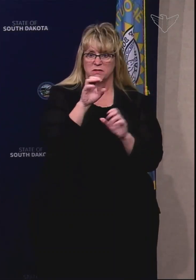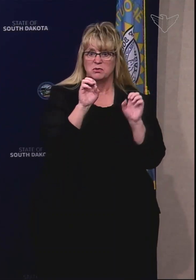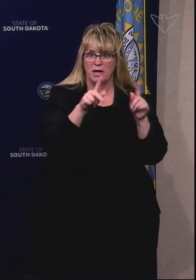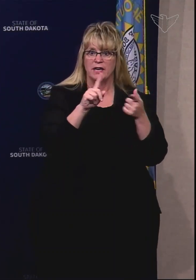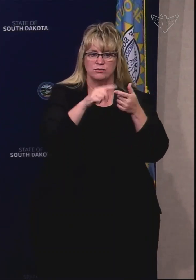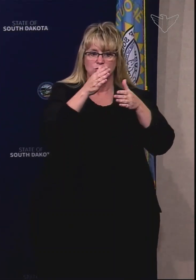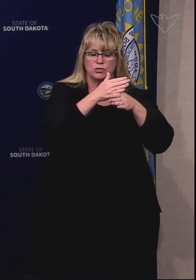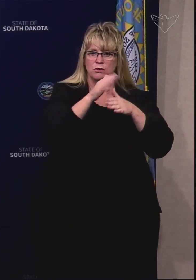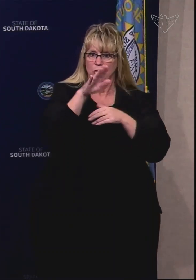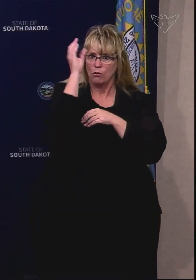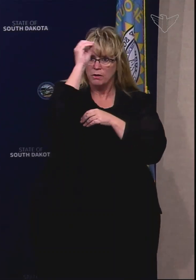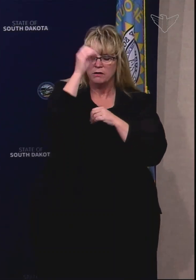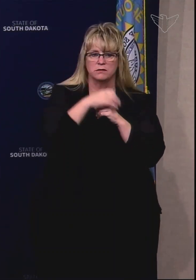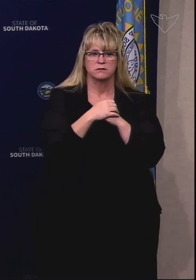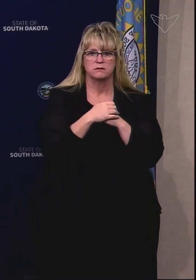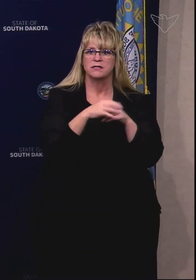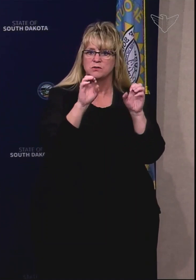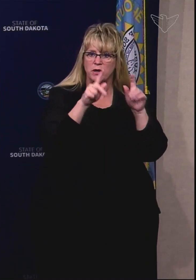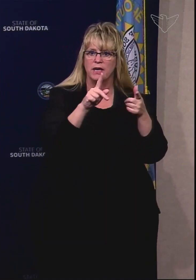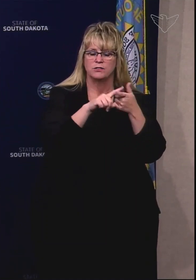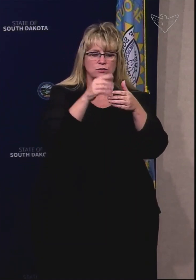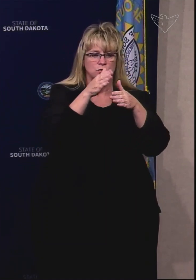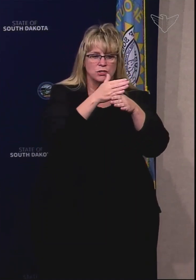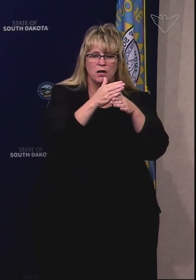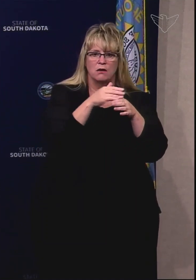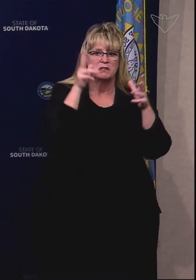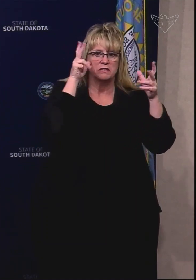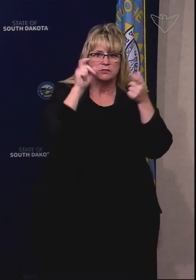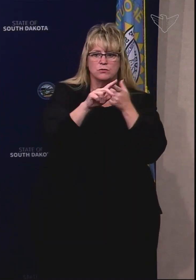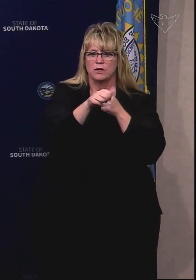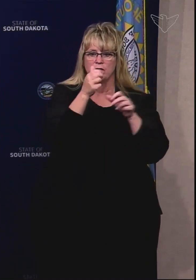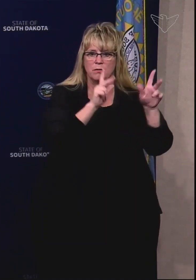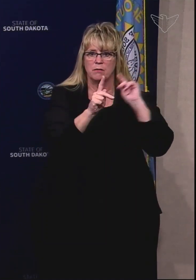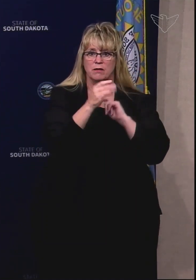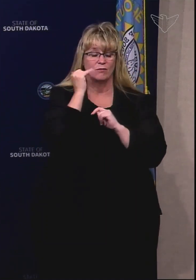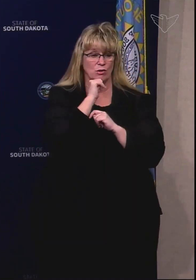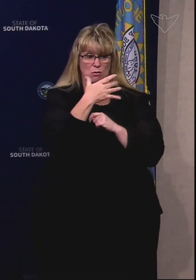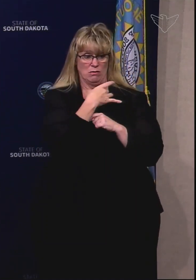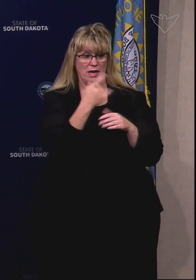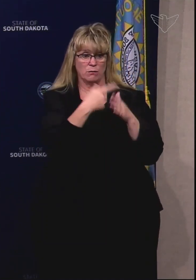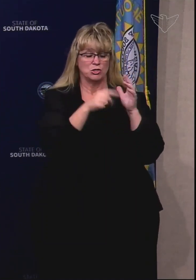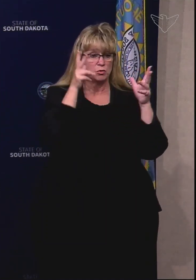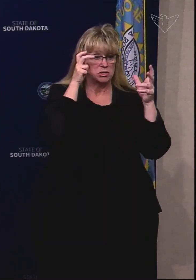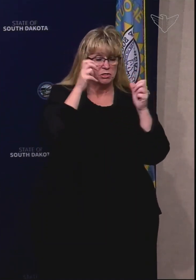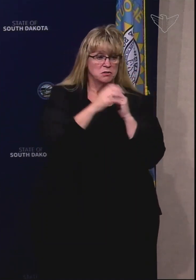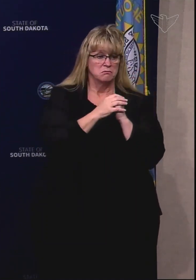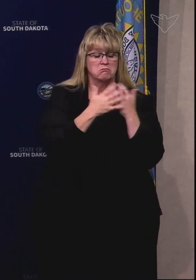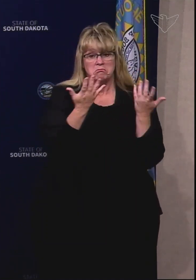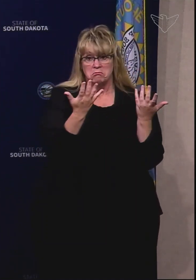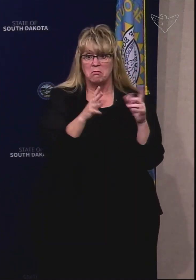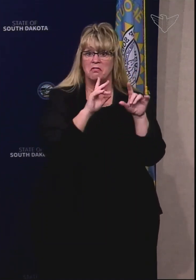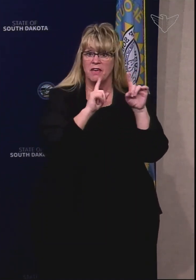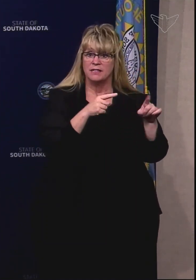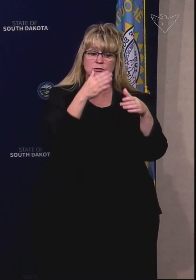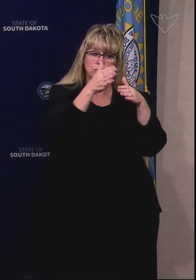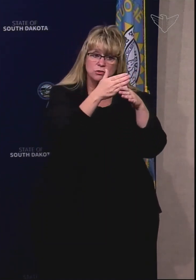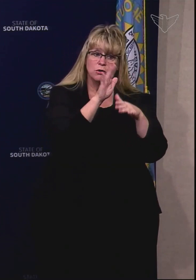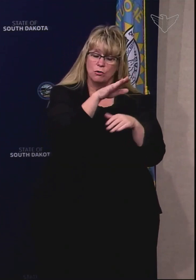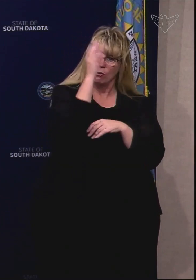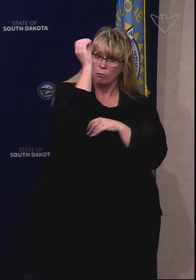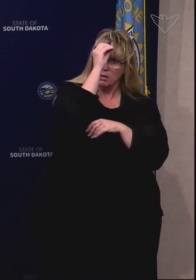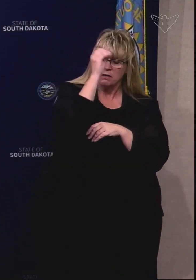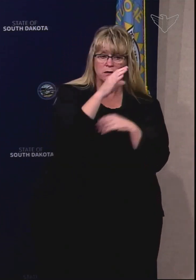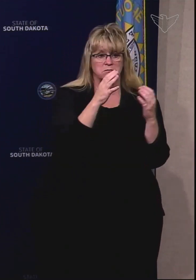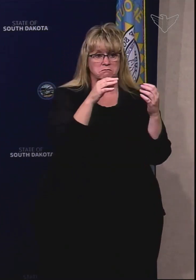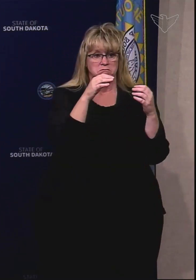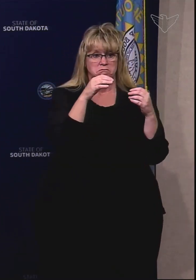views or to hear the views of other people. And if we don't like what we hear, the answer is that we share our own view